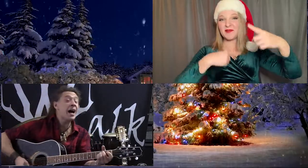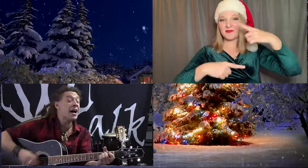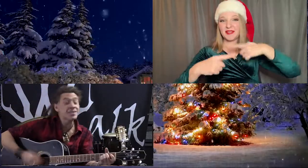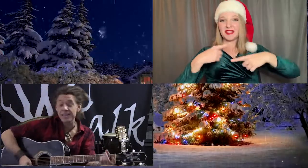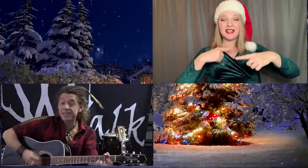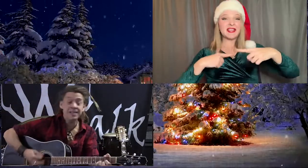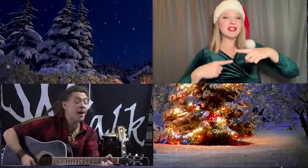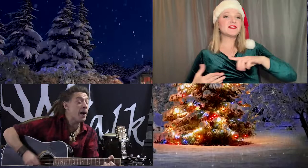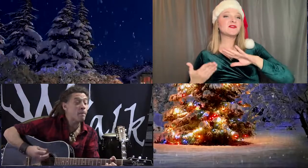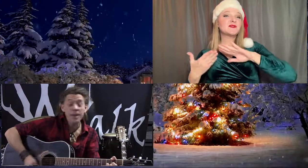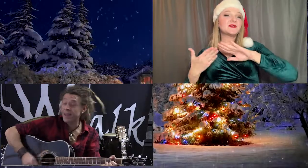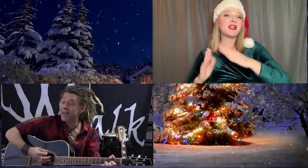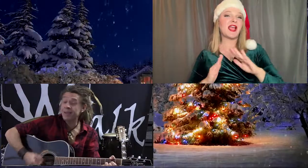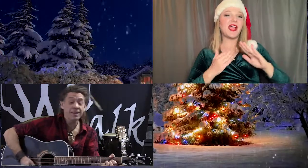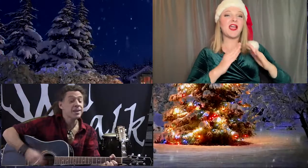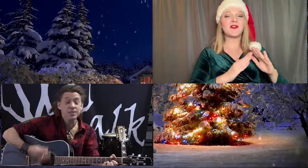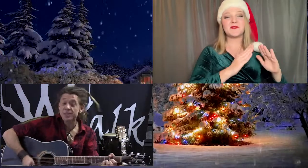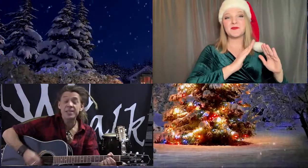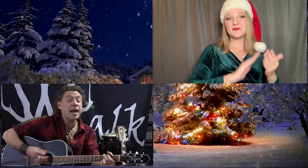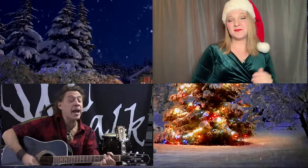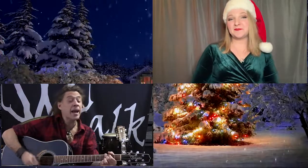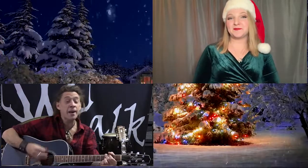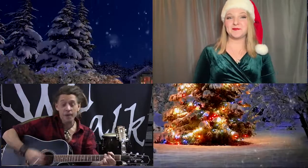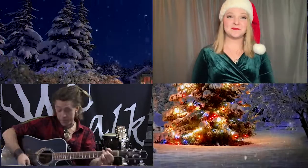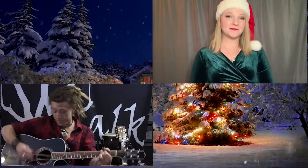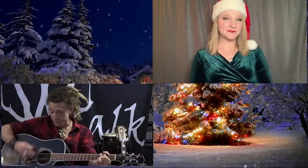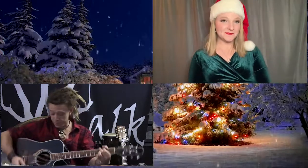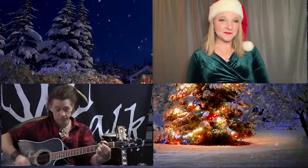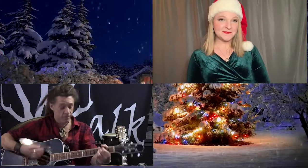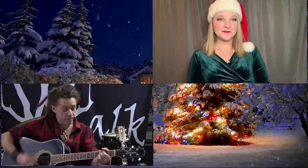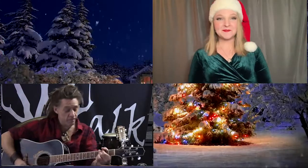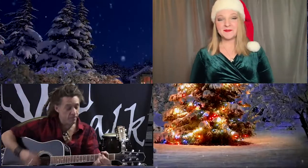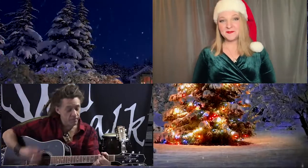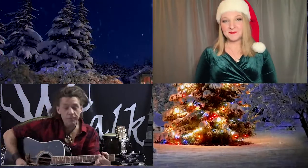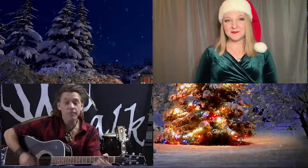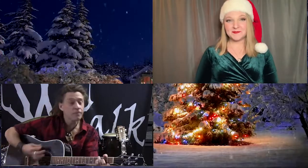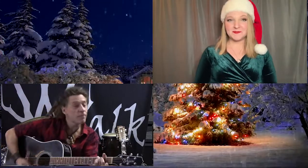Santa Claus is coming to town.